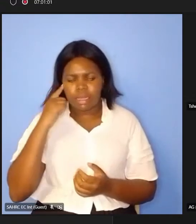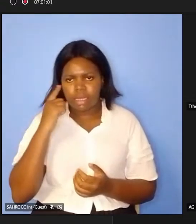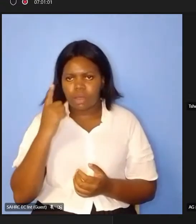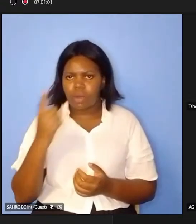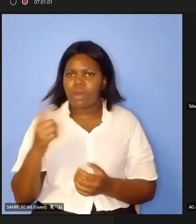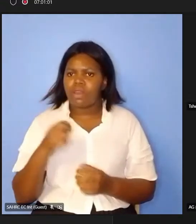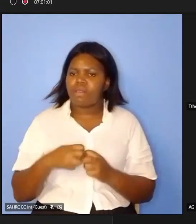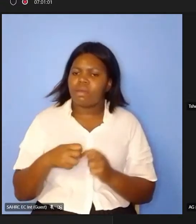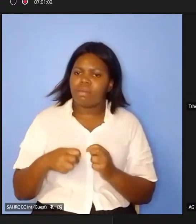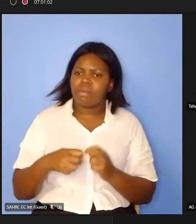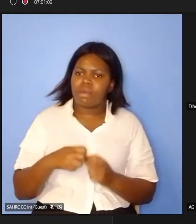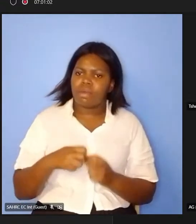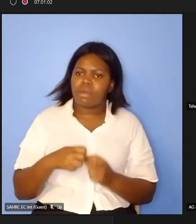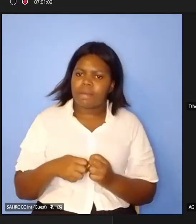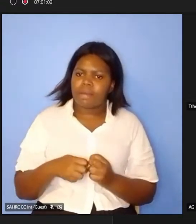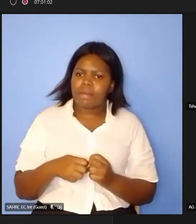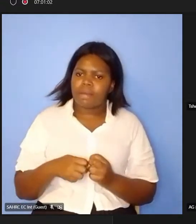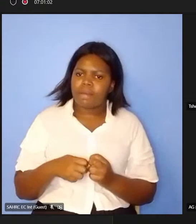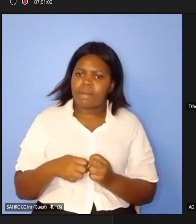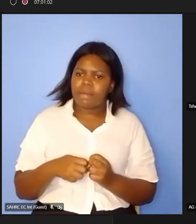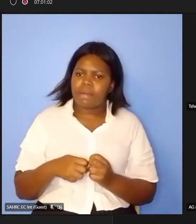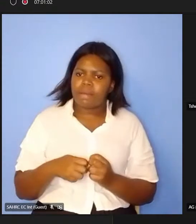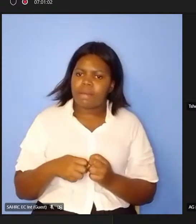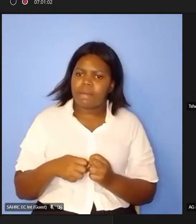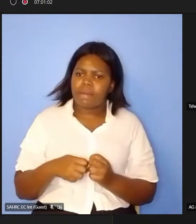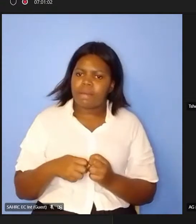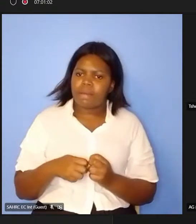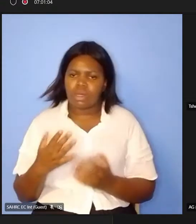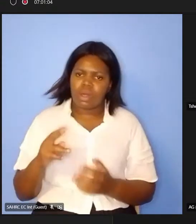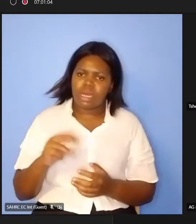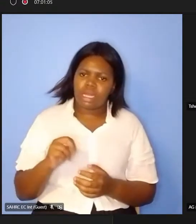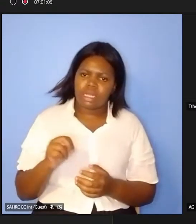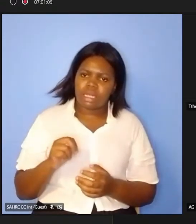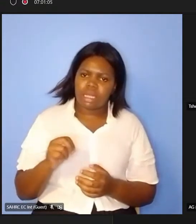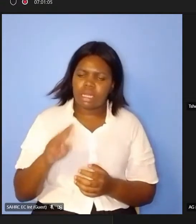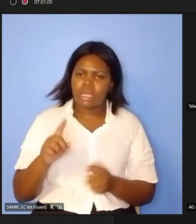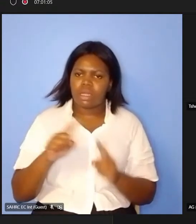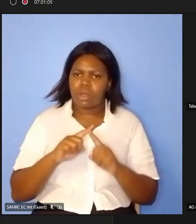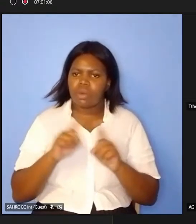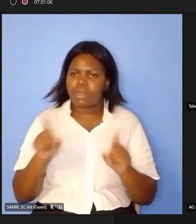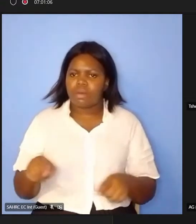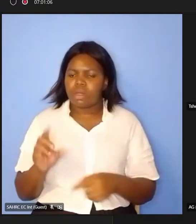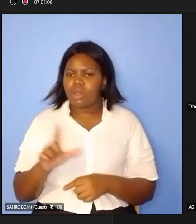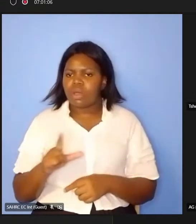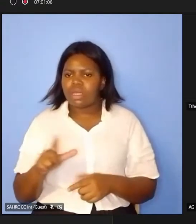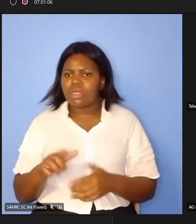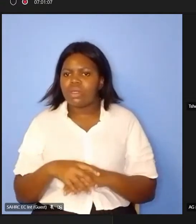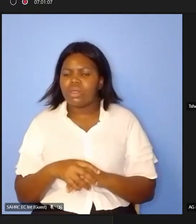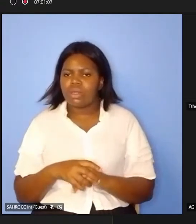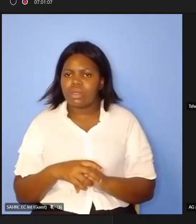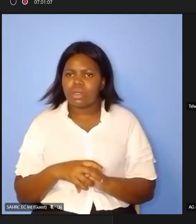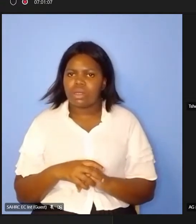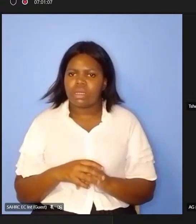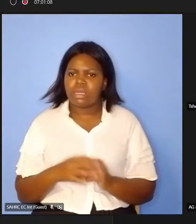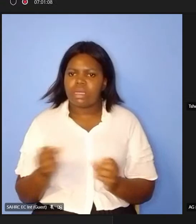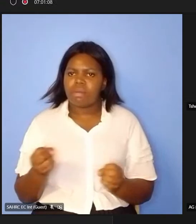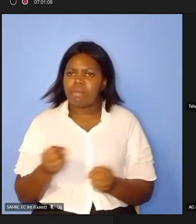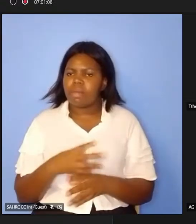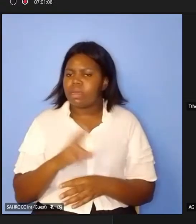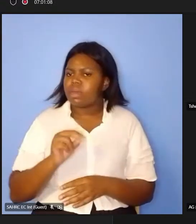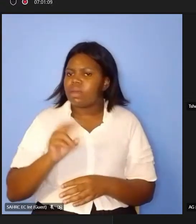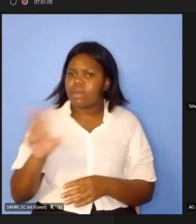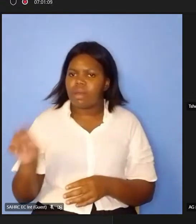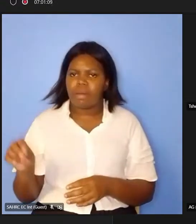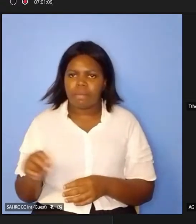problems, even with departments like the National Department and the Western Cape Education Department, and many other people in this